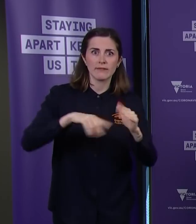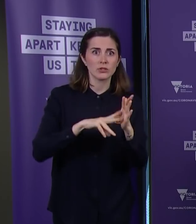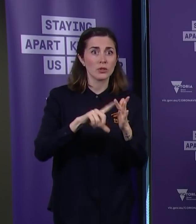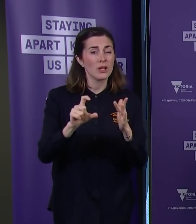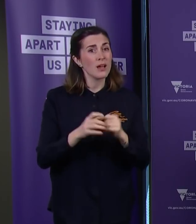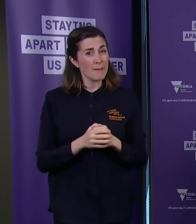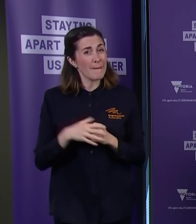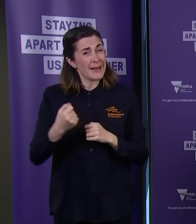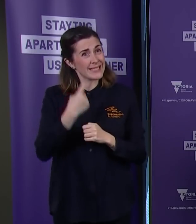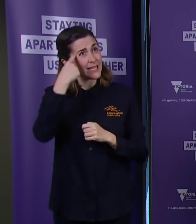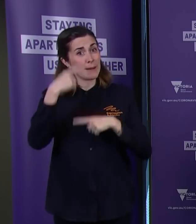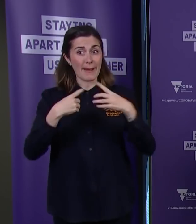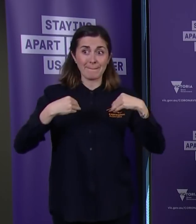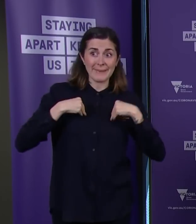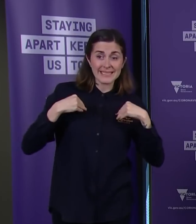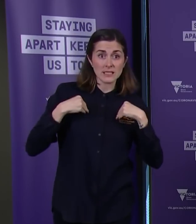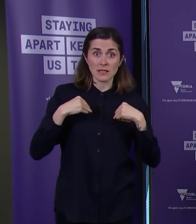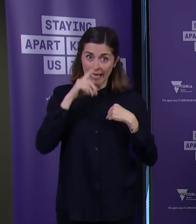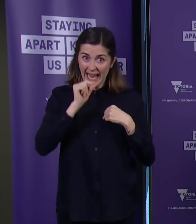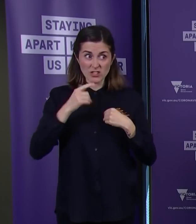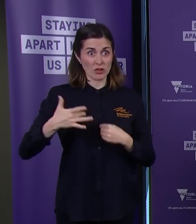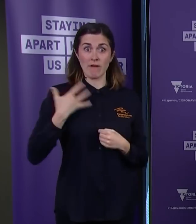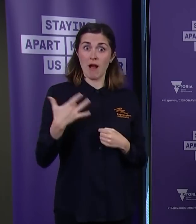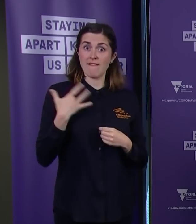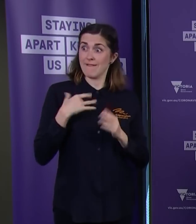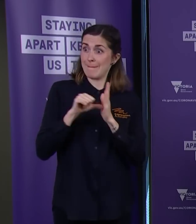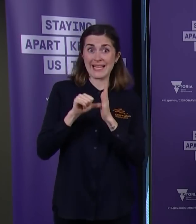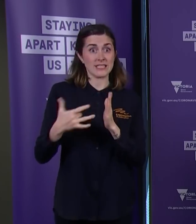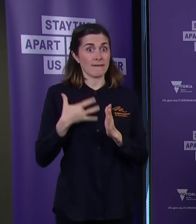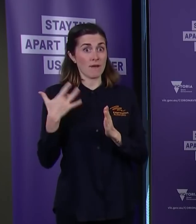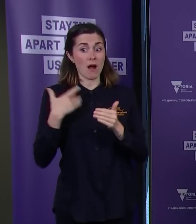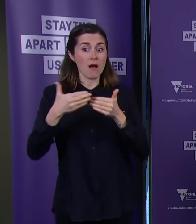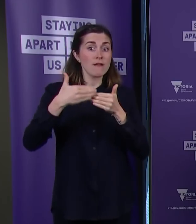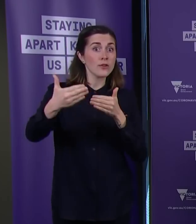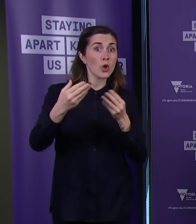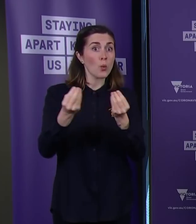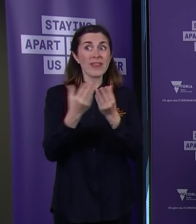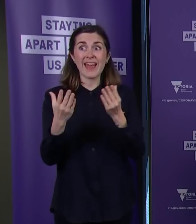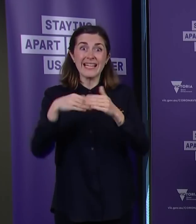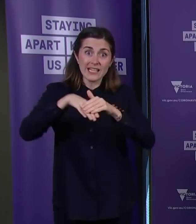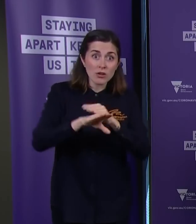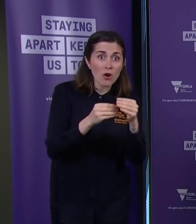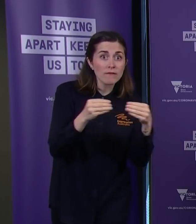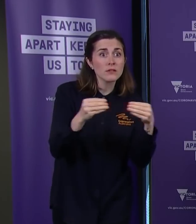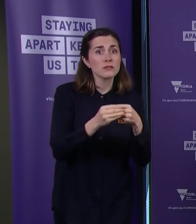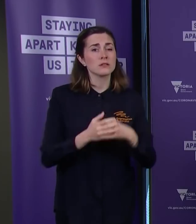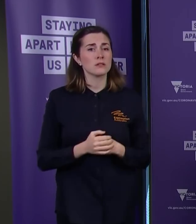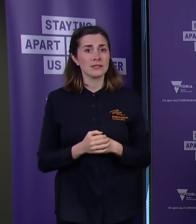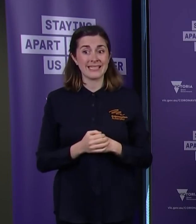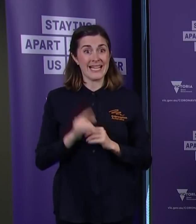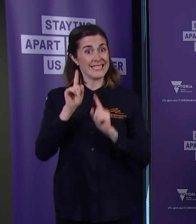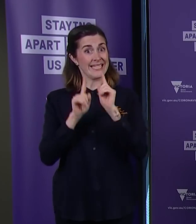the impact economically. That's why the Victorian Government, just in the CBD with the City of Melbourne, has invested $100